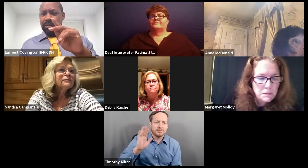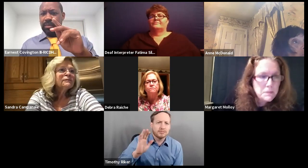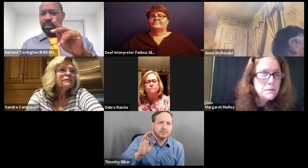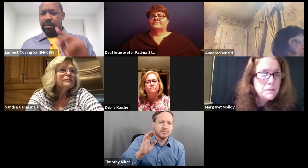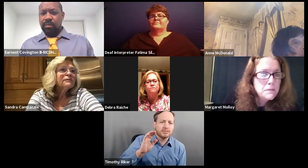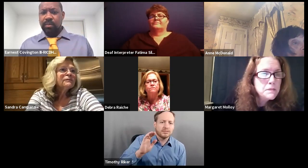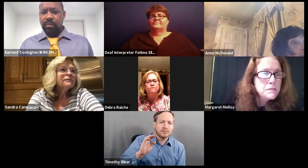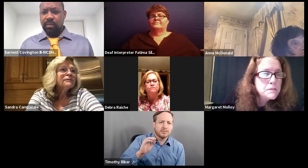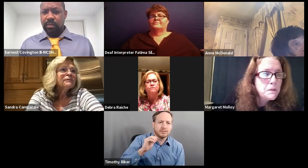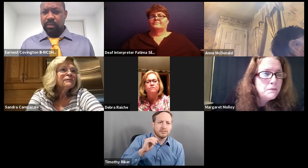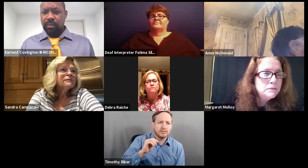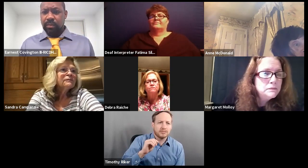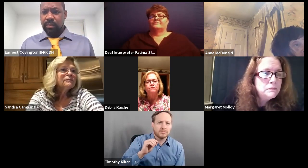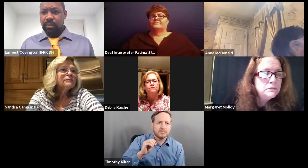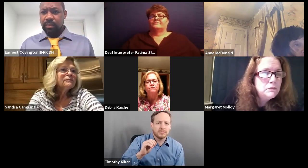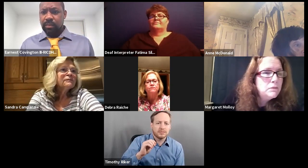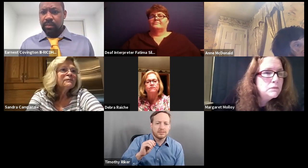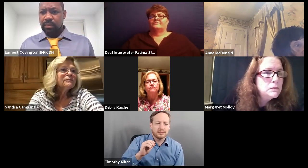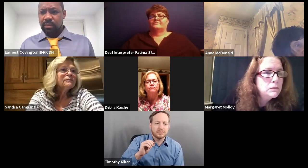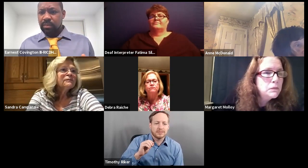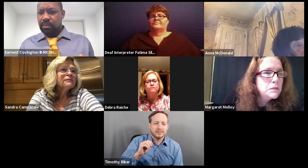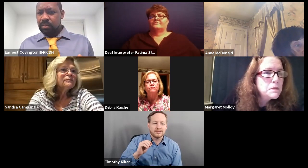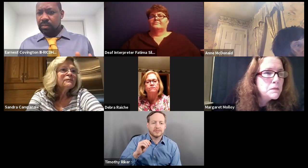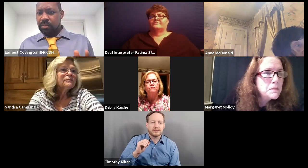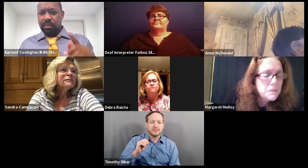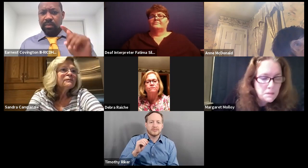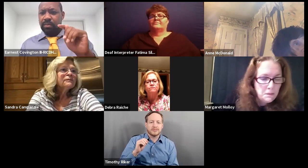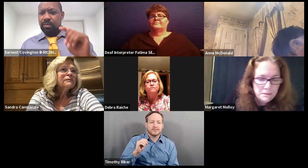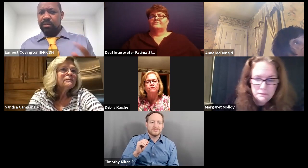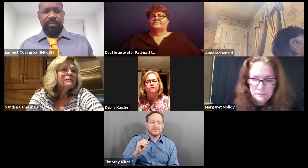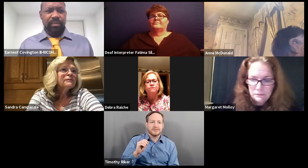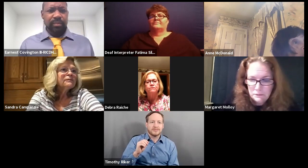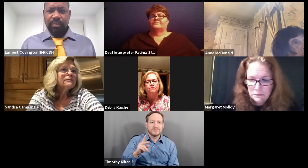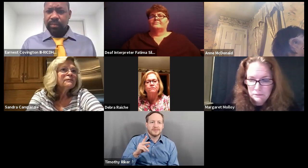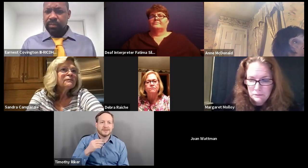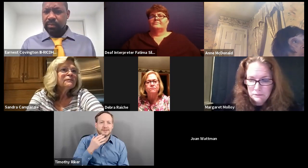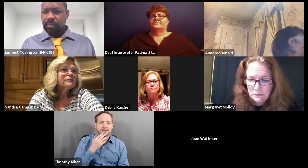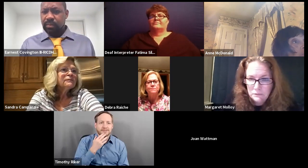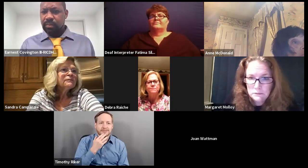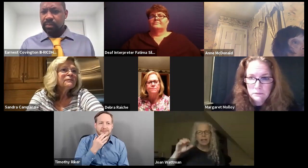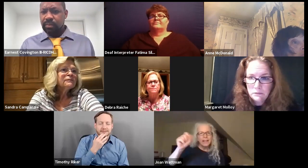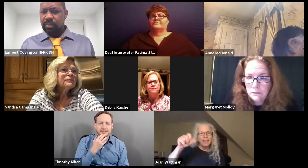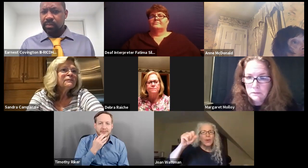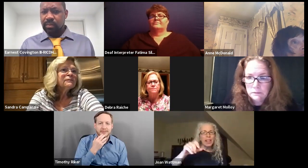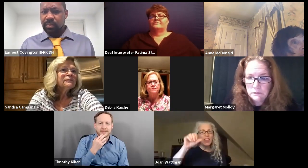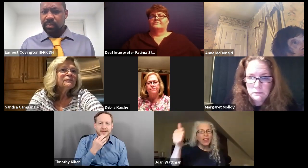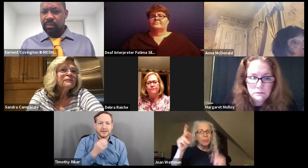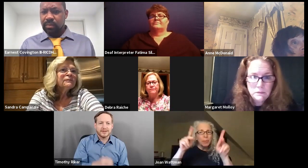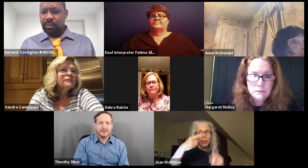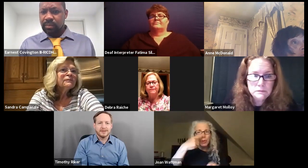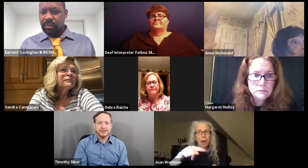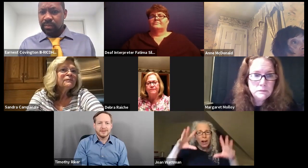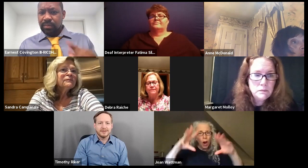We still need people to close their videos. Okay. Yeah. I can't see Tim. Can you All see right. him? He see